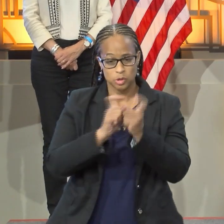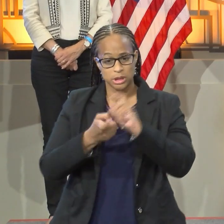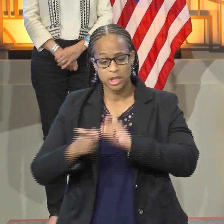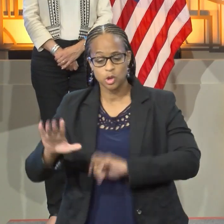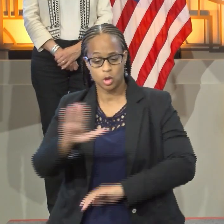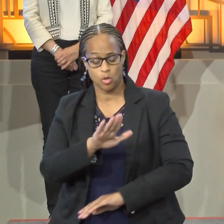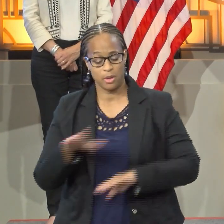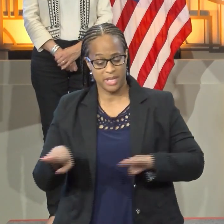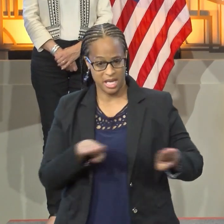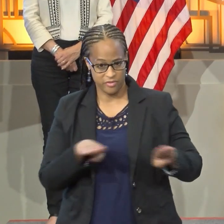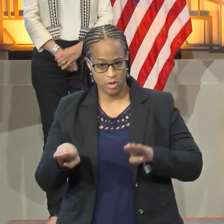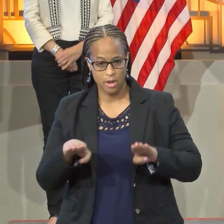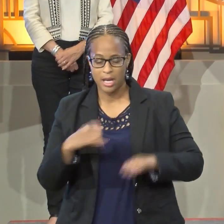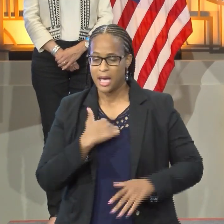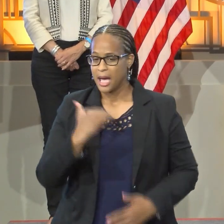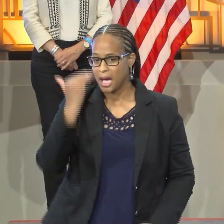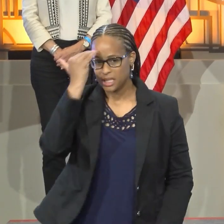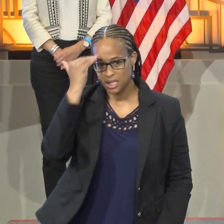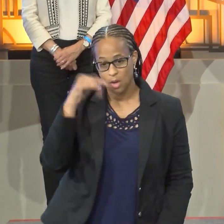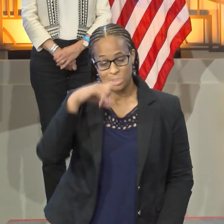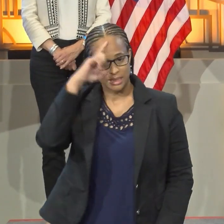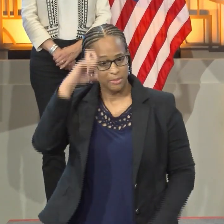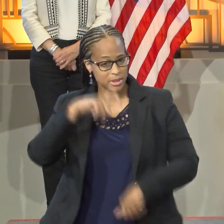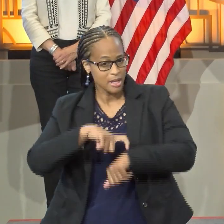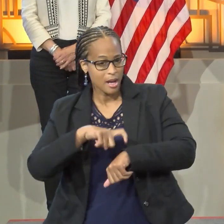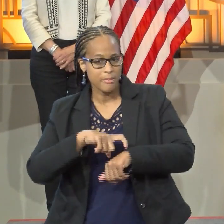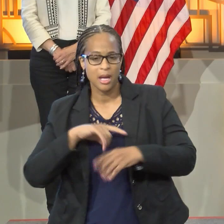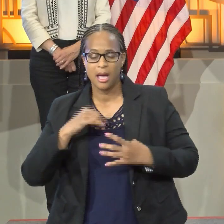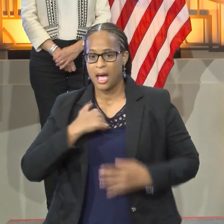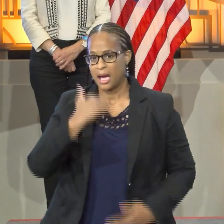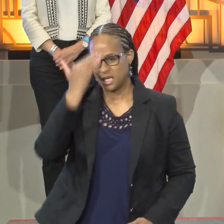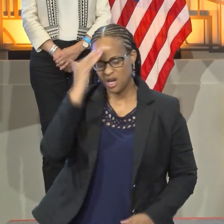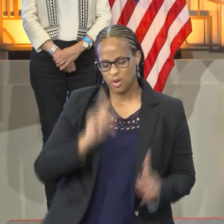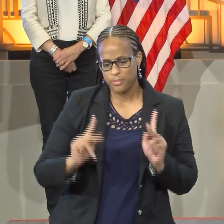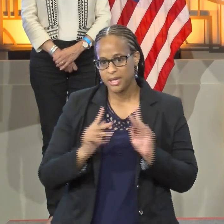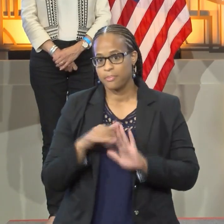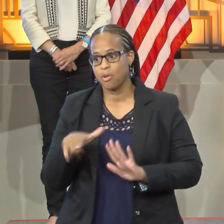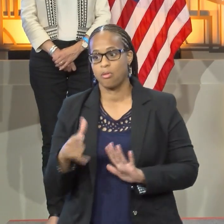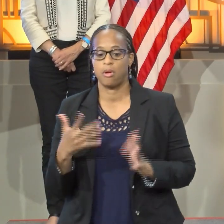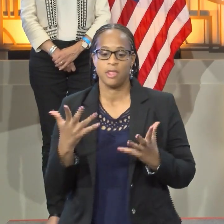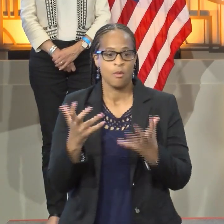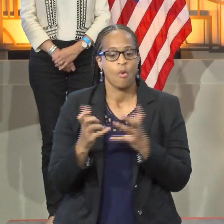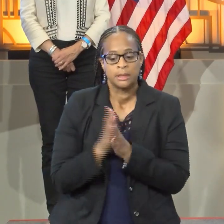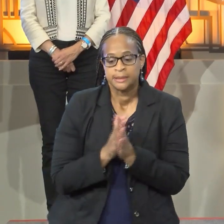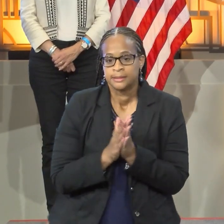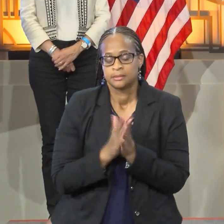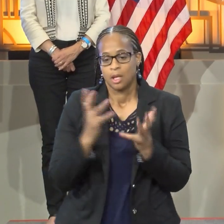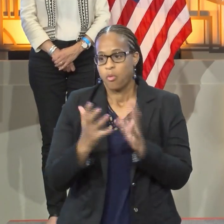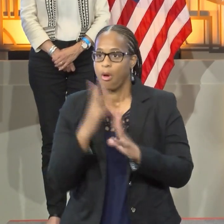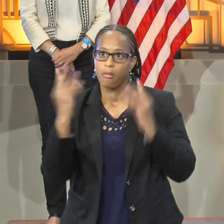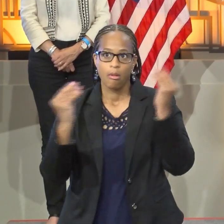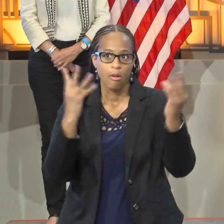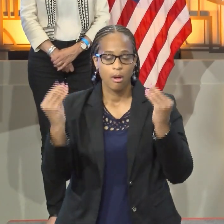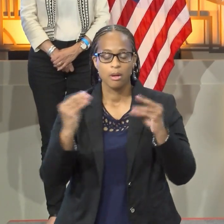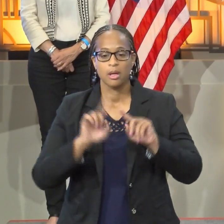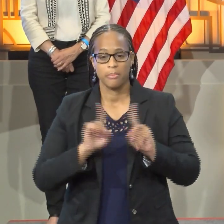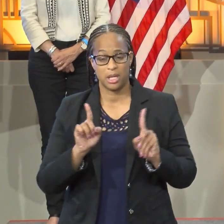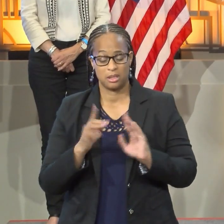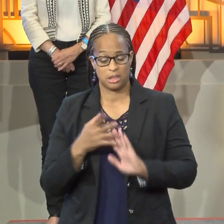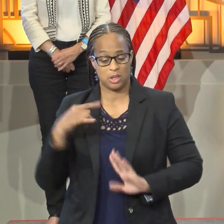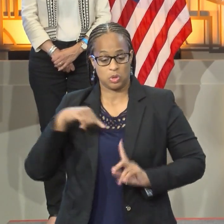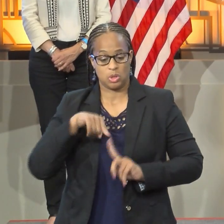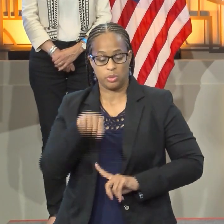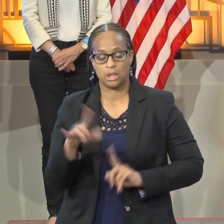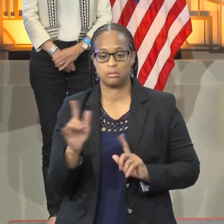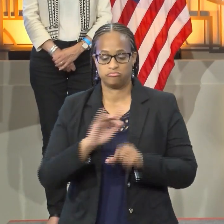behavior. And I know this is the summertime, and I know people are antsy and they want to get out and about, but until we can get